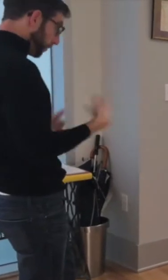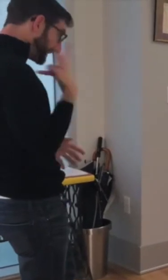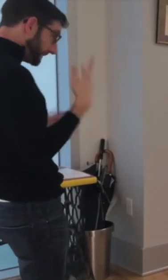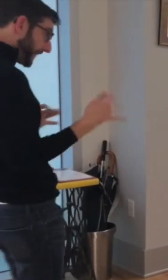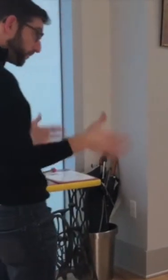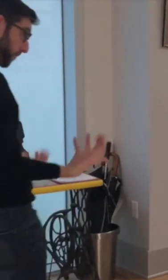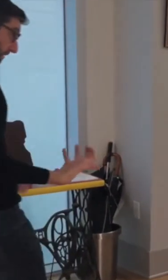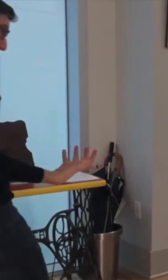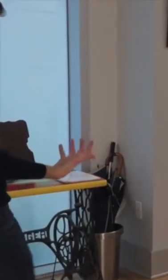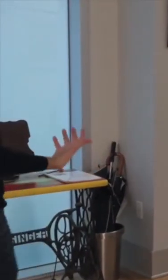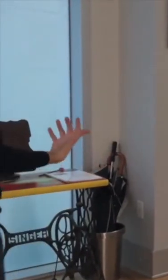How about you come with me?